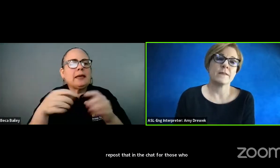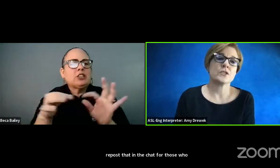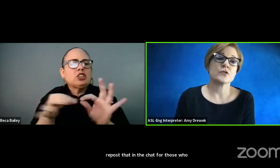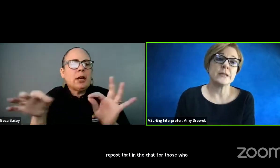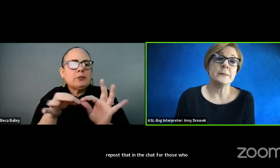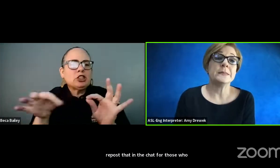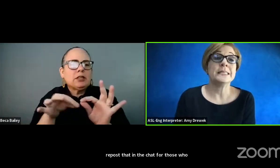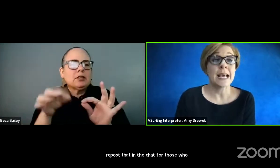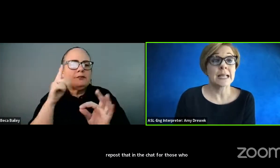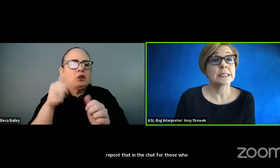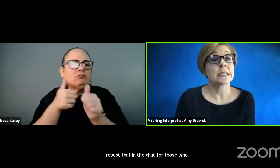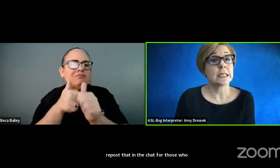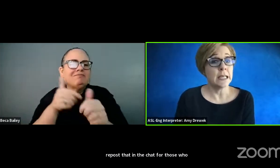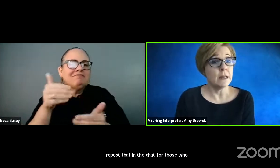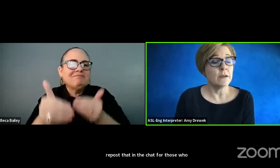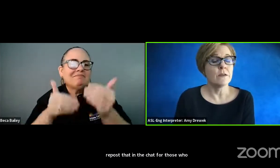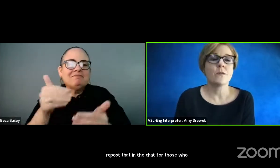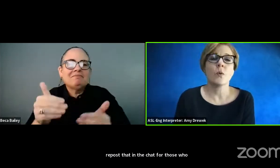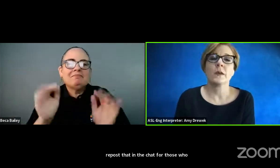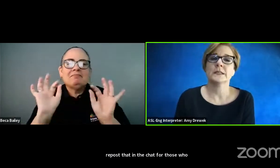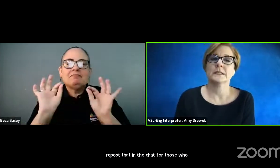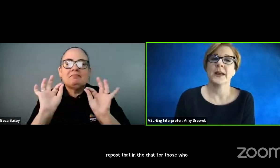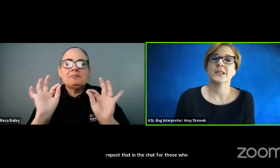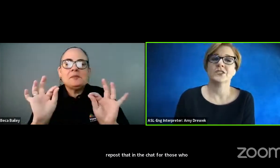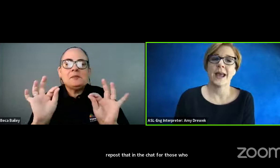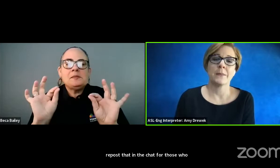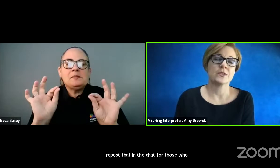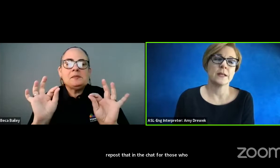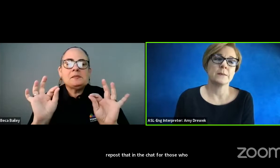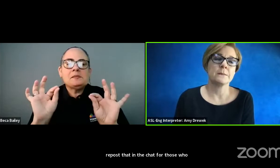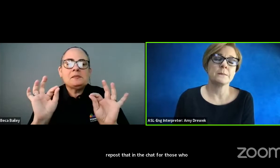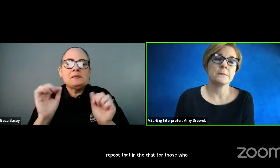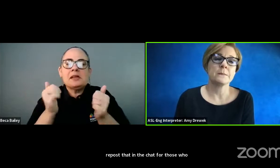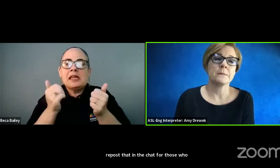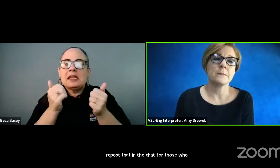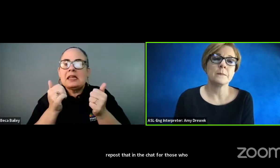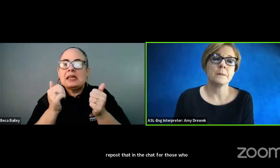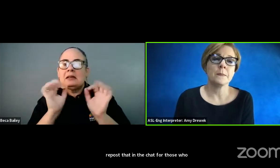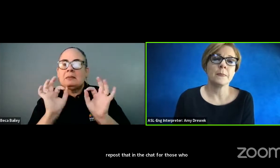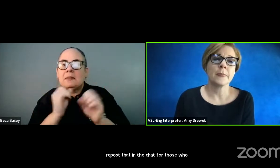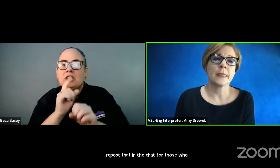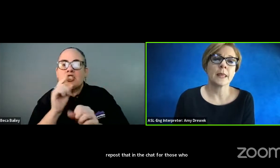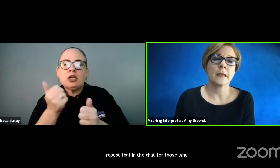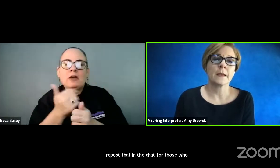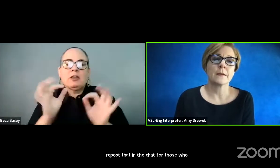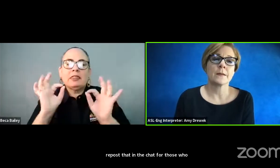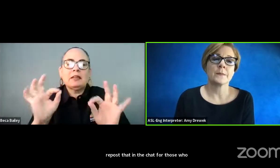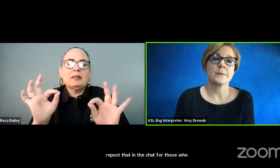We also have a stream text link for the Spanish captioning.